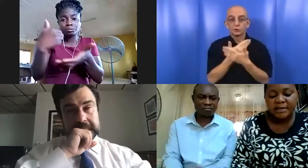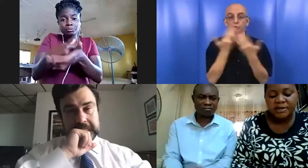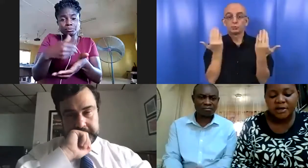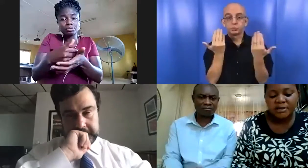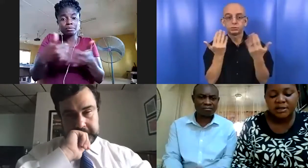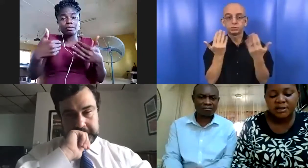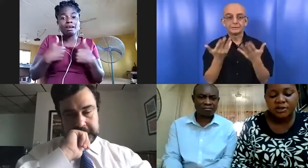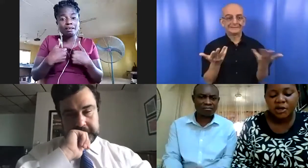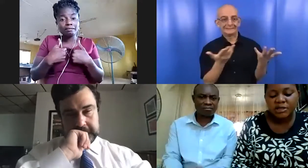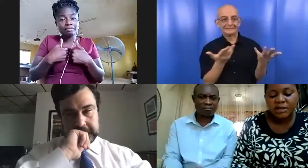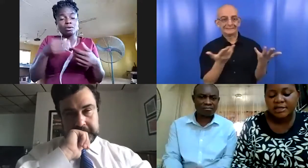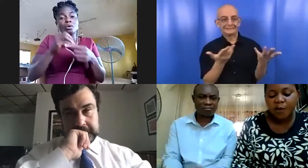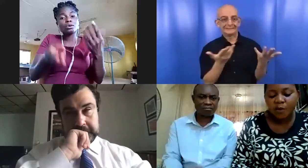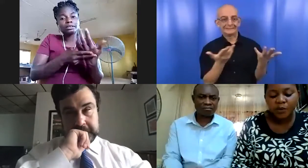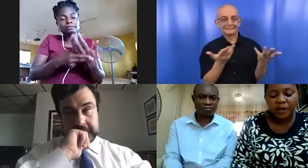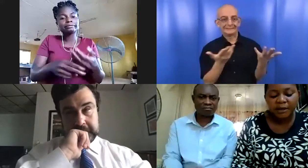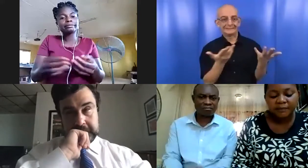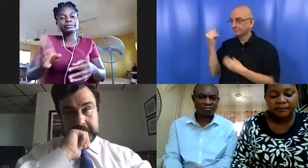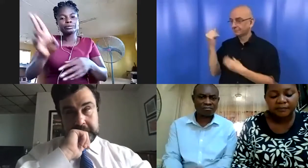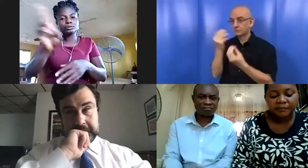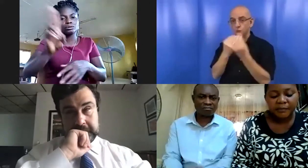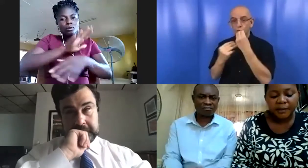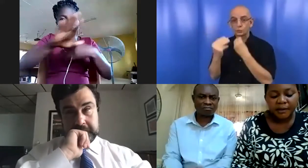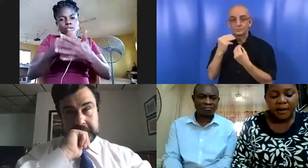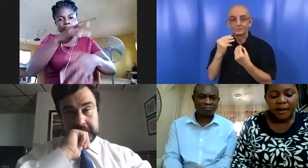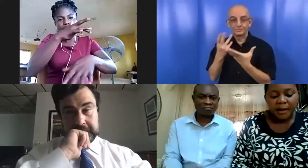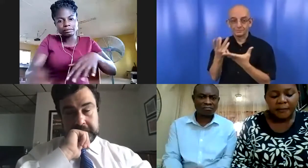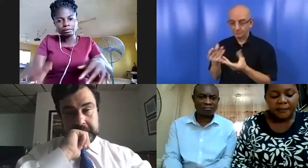has exhausted in just less than 1 week.